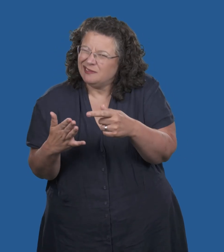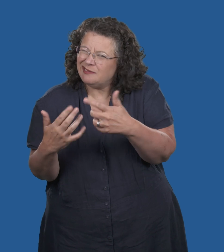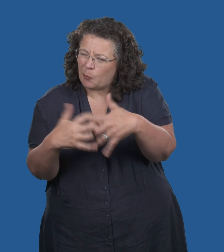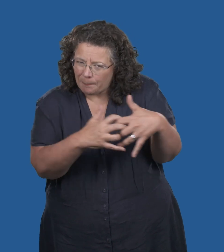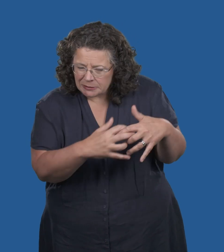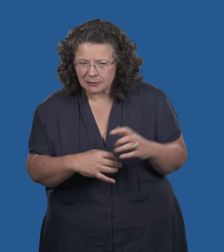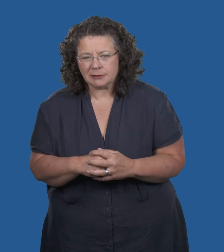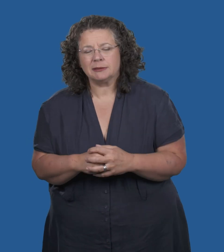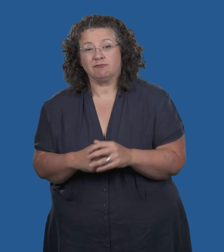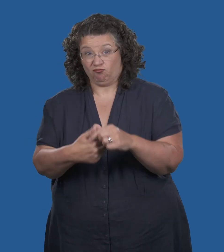its use.